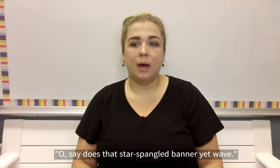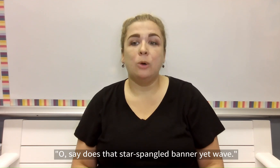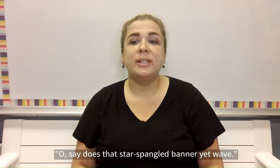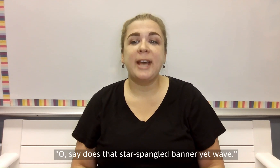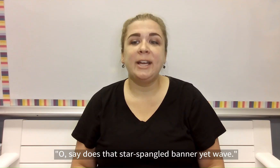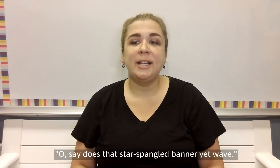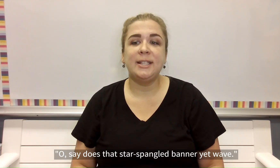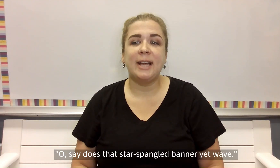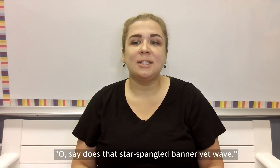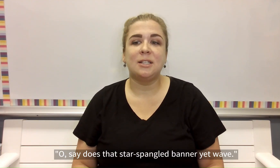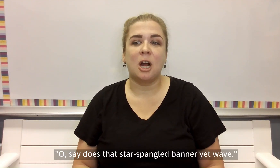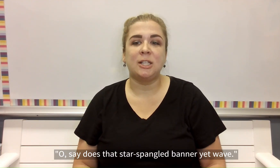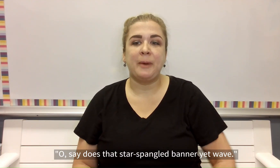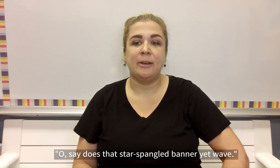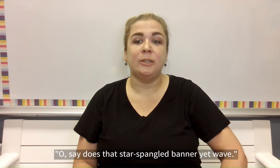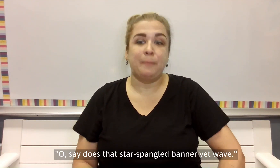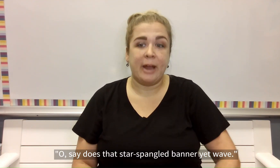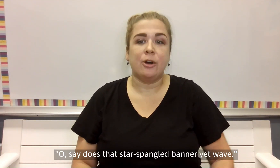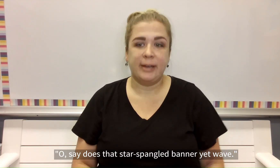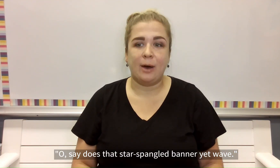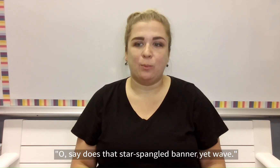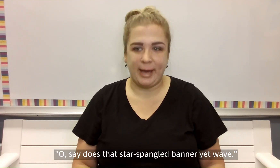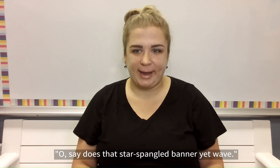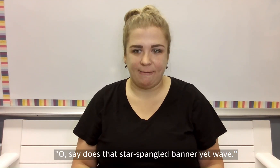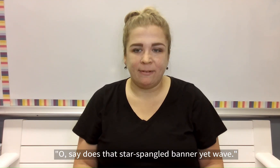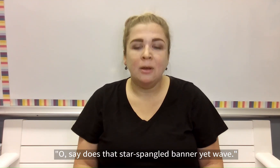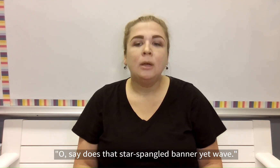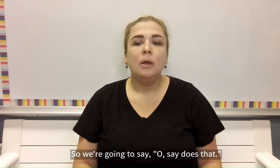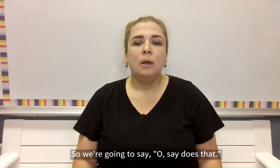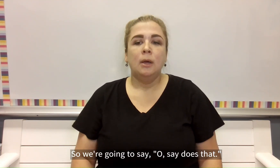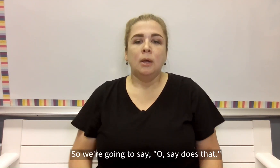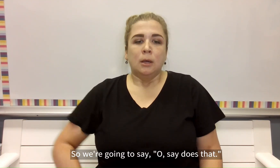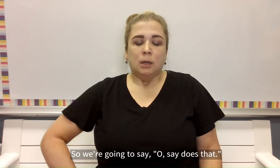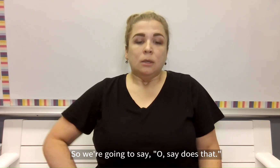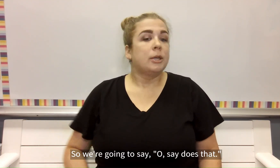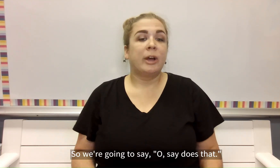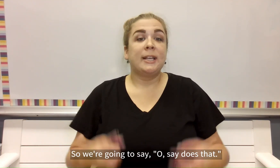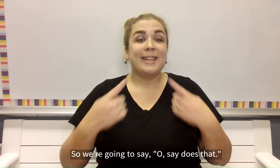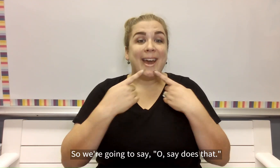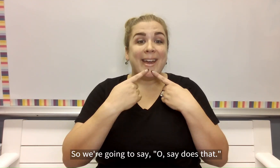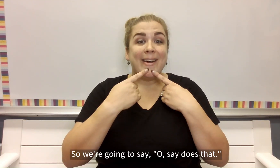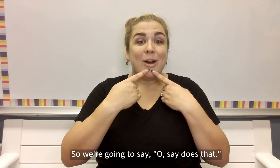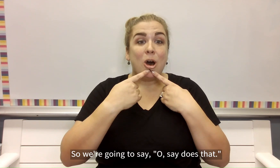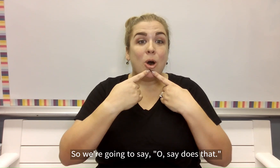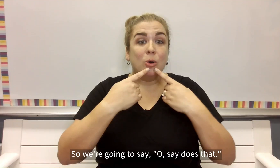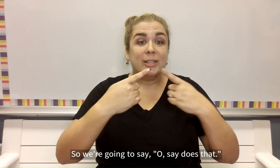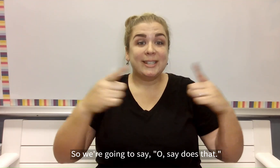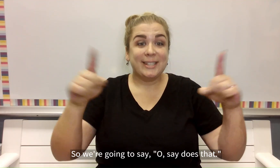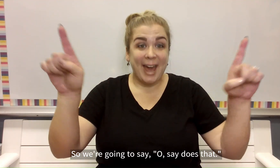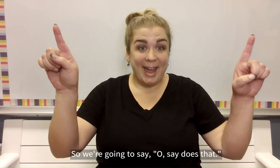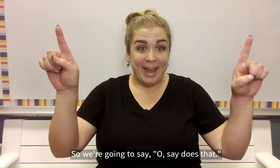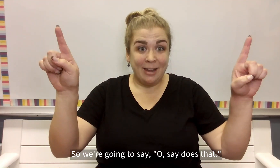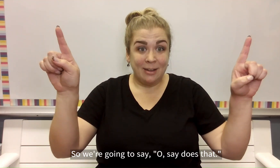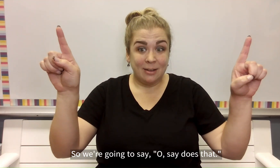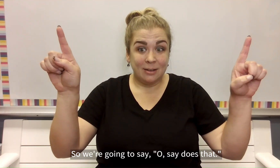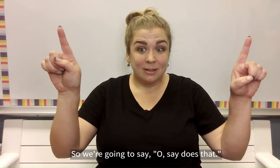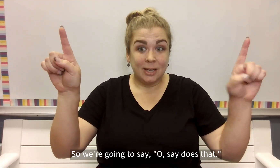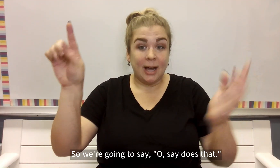Oh, say does that star-spangled banner yet wave? So we're going to say, oh, say